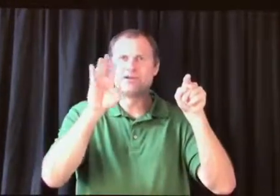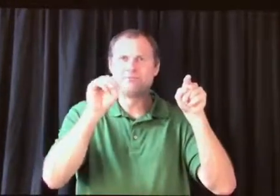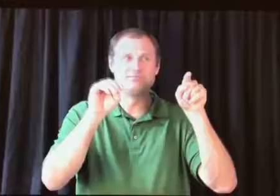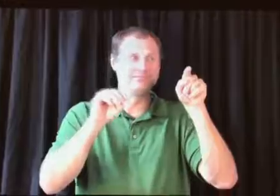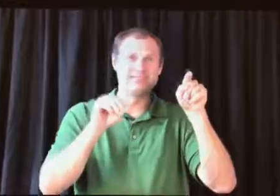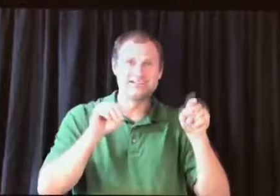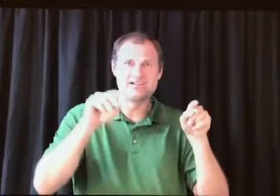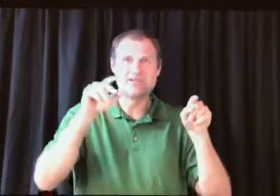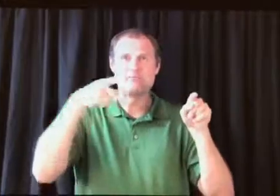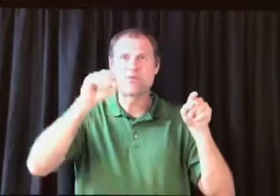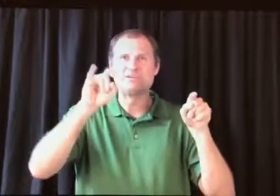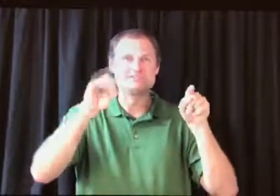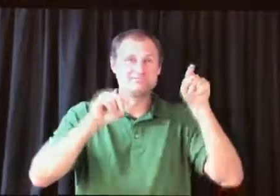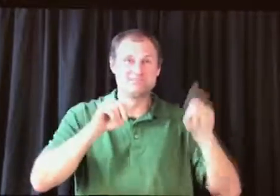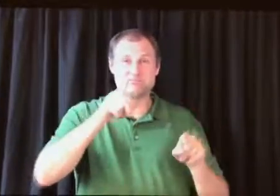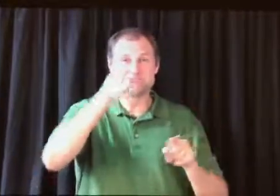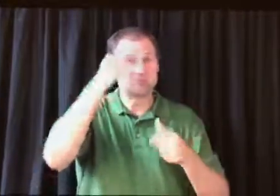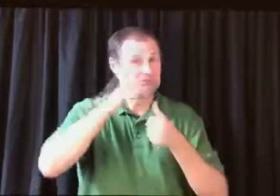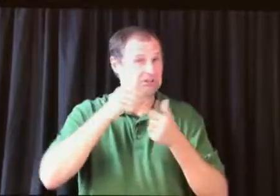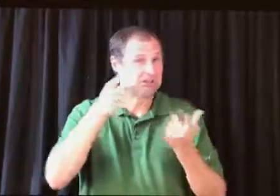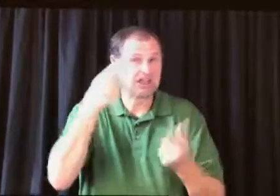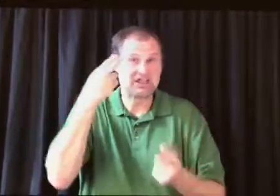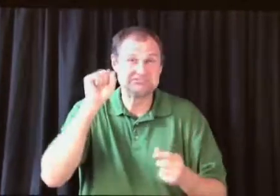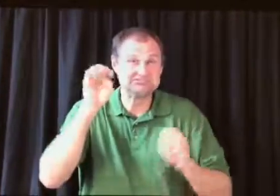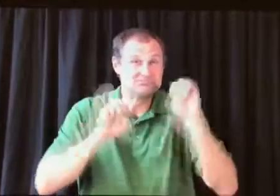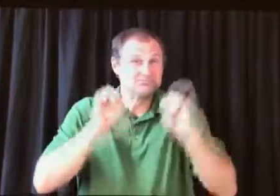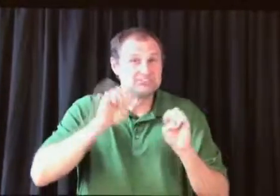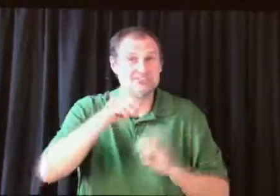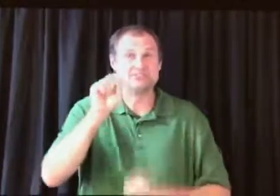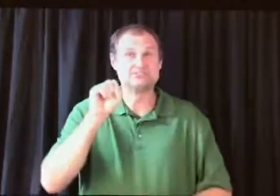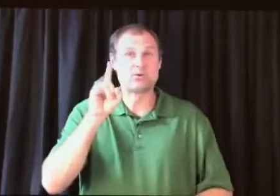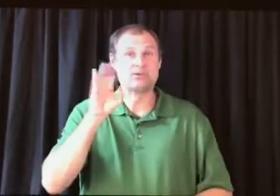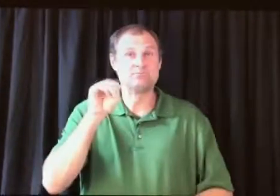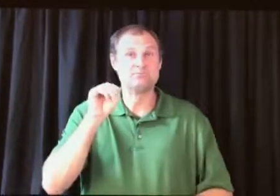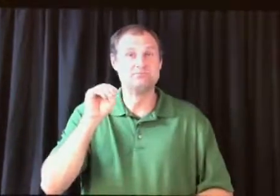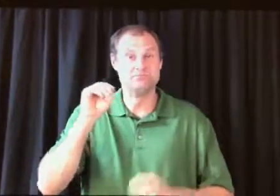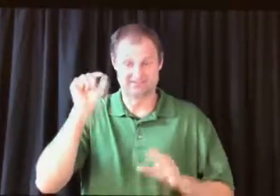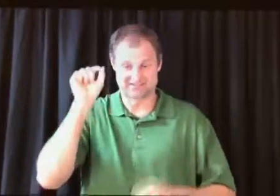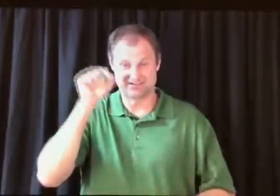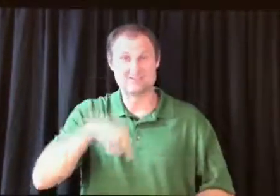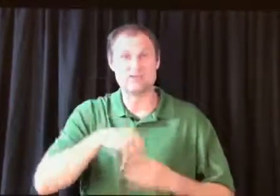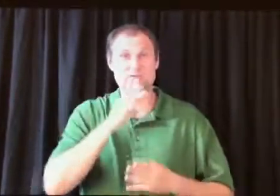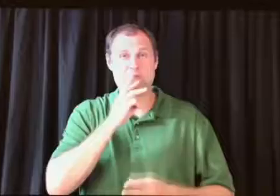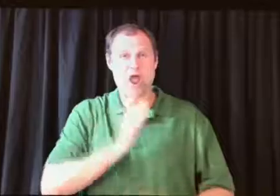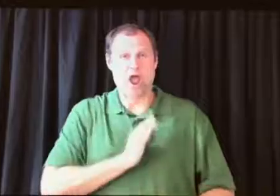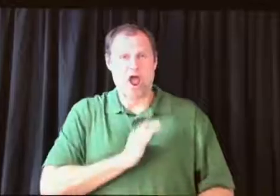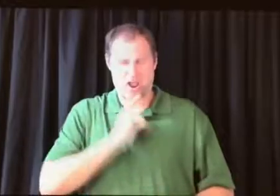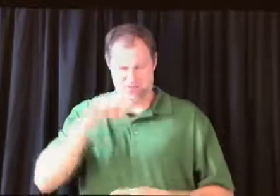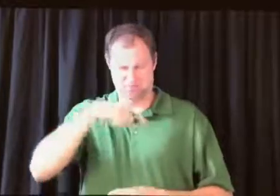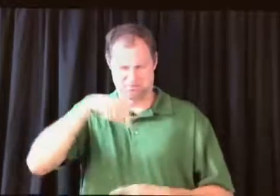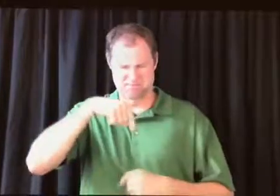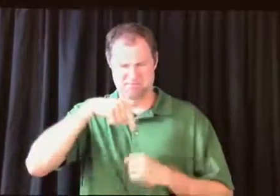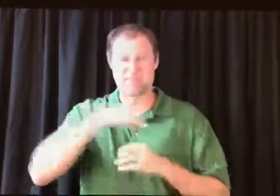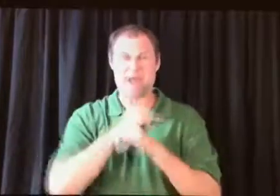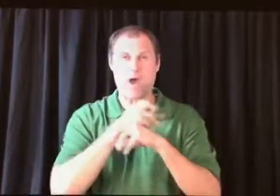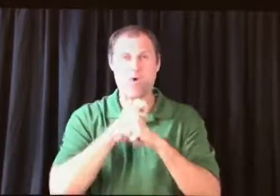periodic table, there's sodium and potassium that are below it, and their electrons also only have 1 on the outer